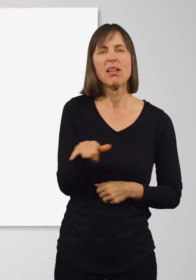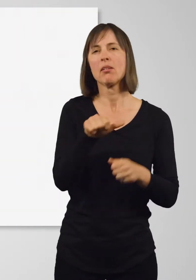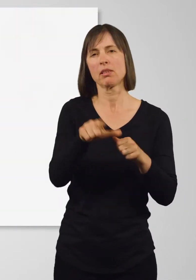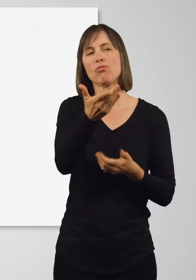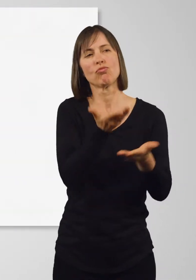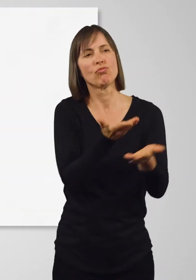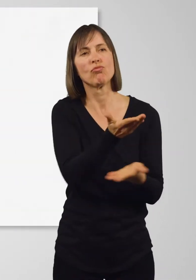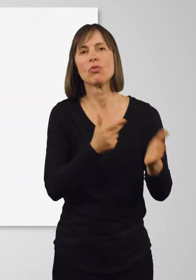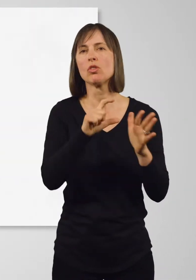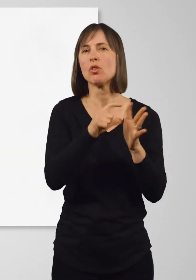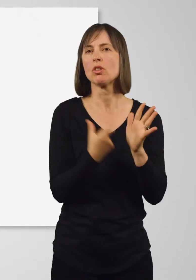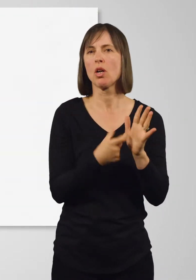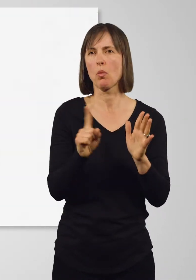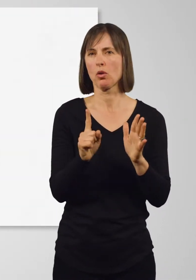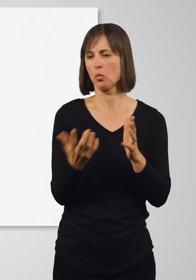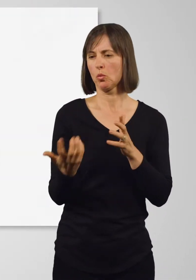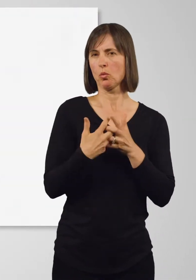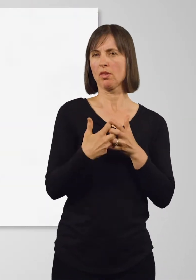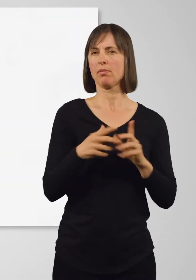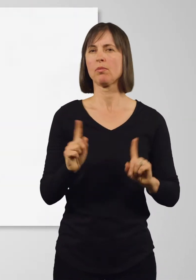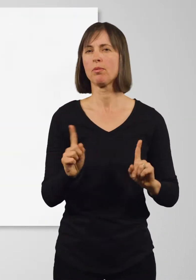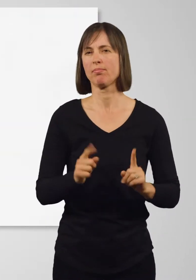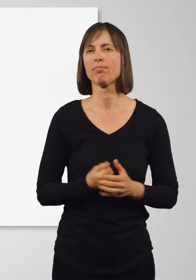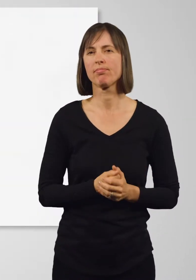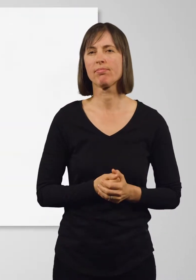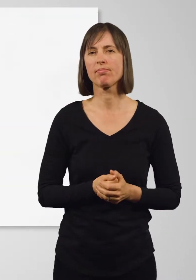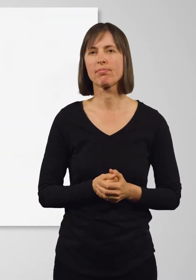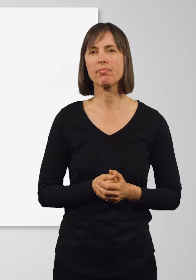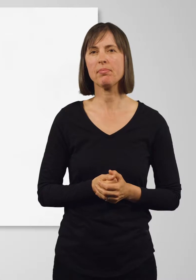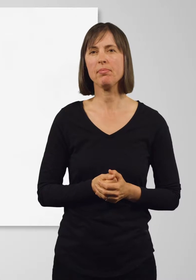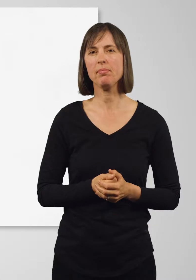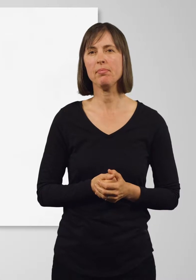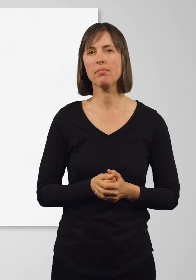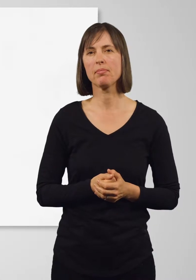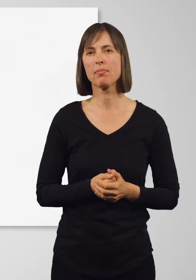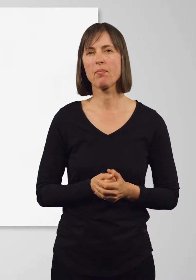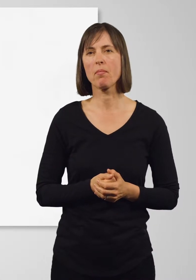Talk to your doctor about which medication would be the best option for you.